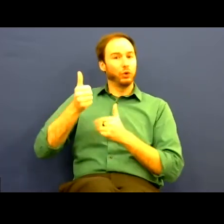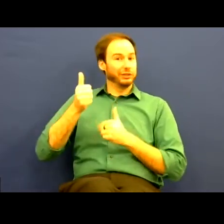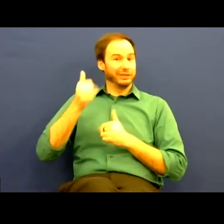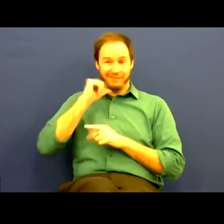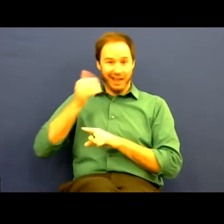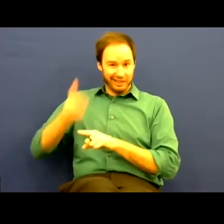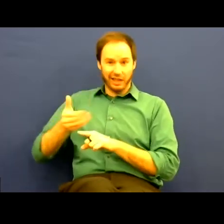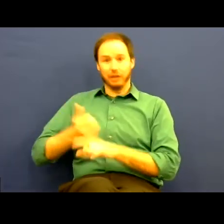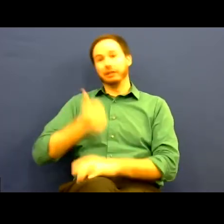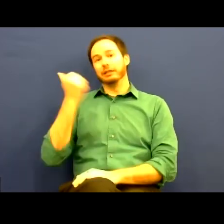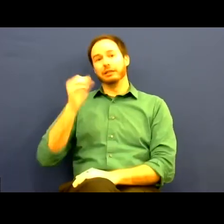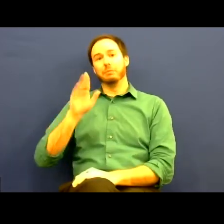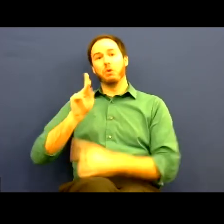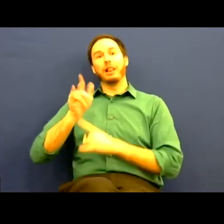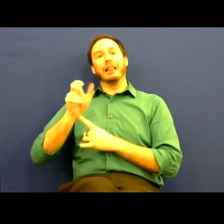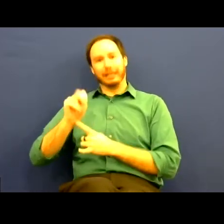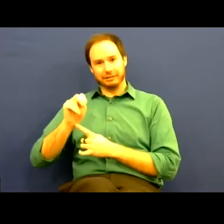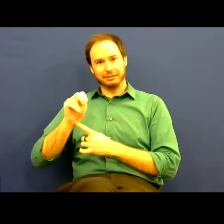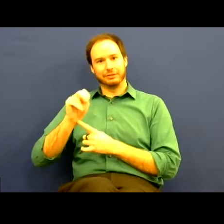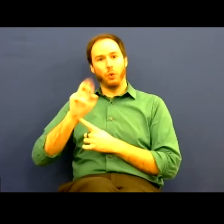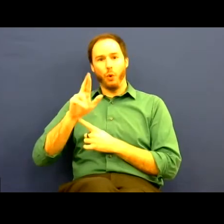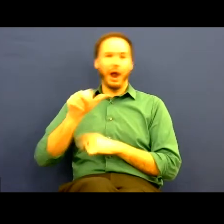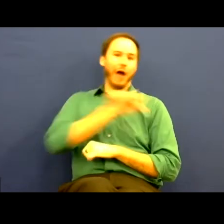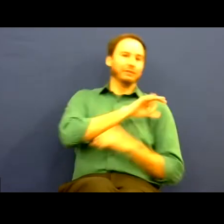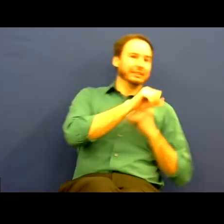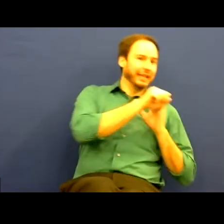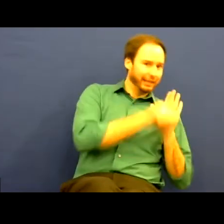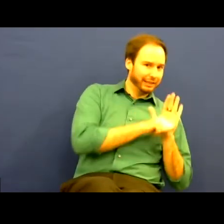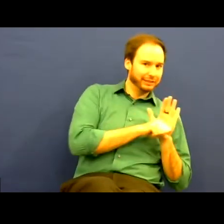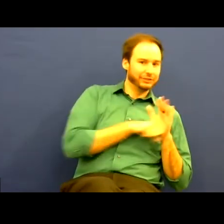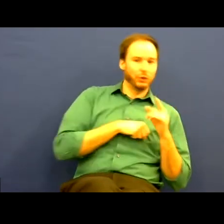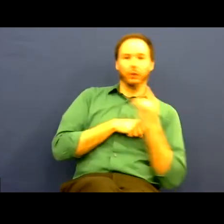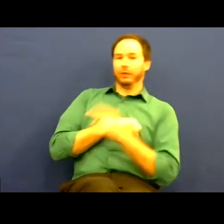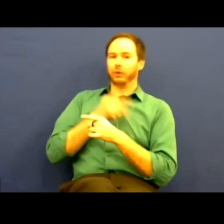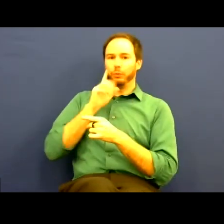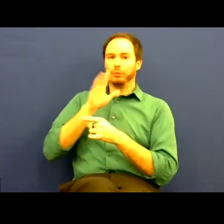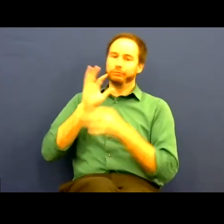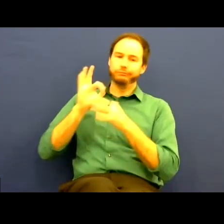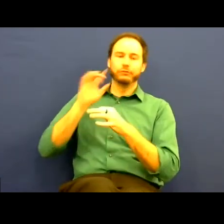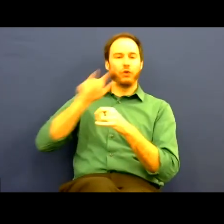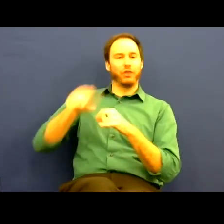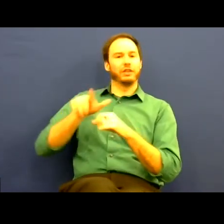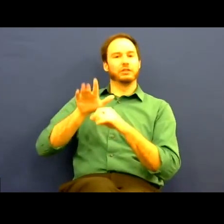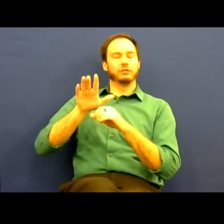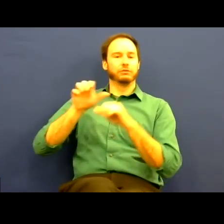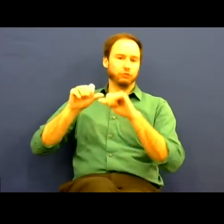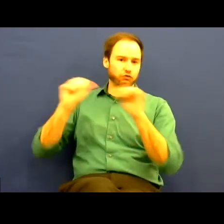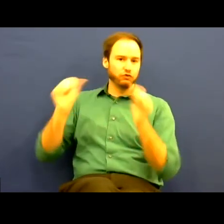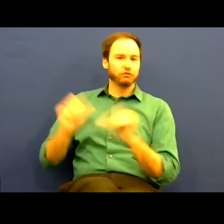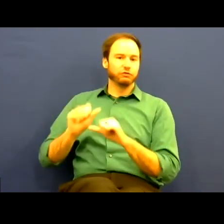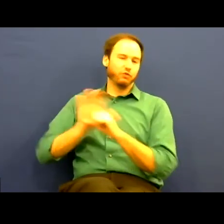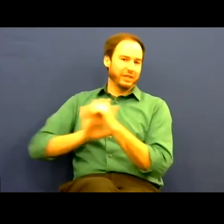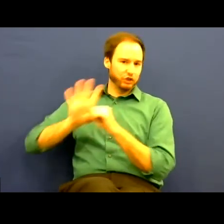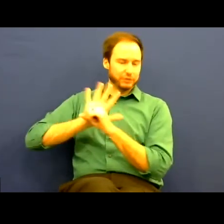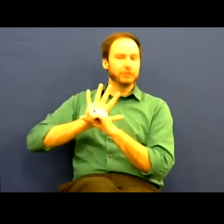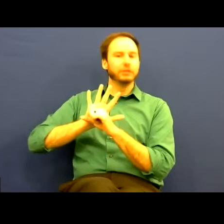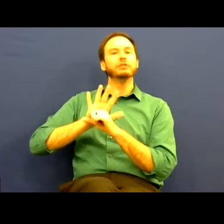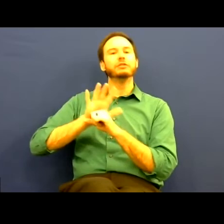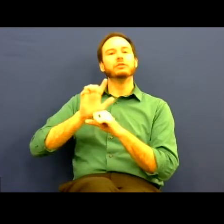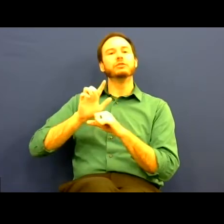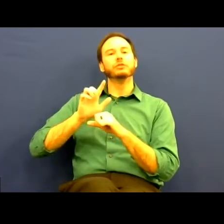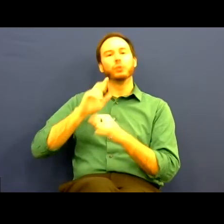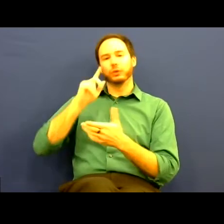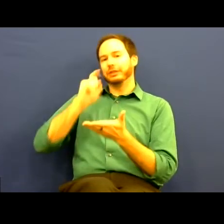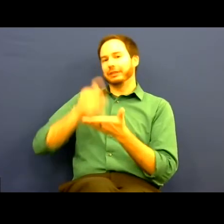in Brooklyn. Yes. And I think out of state. So this is going to be kind of the regional launch and rollout for that program. So we will see more